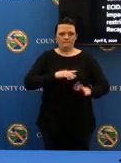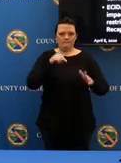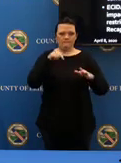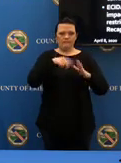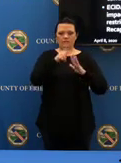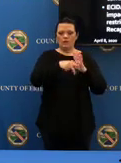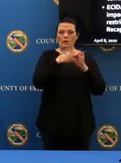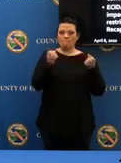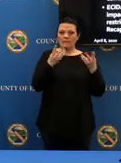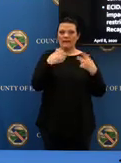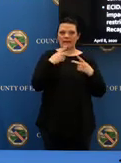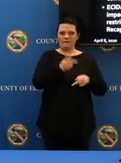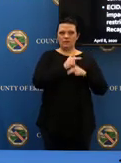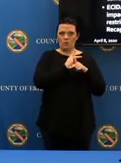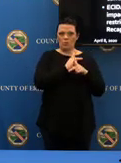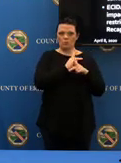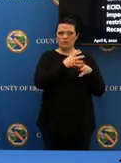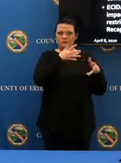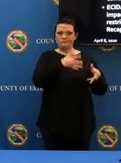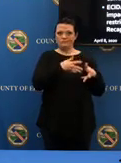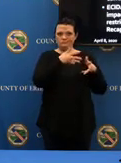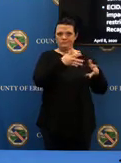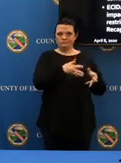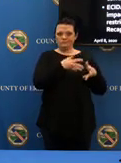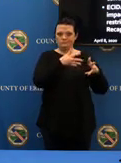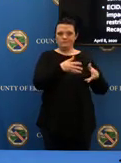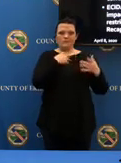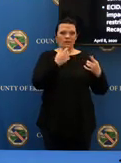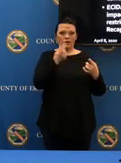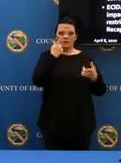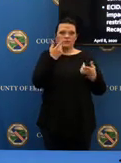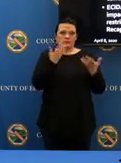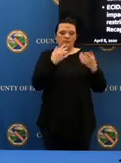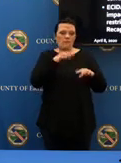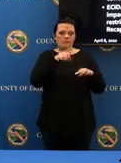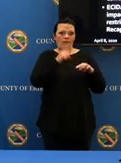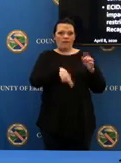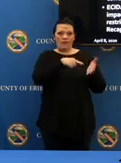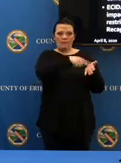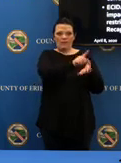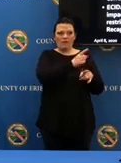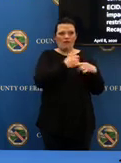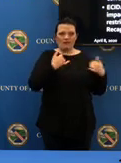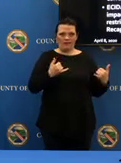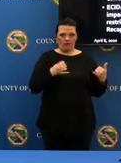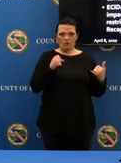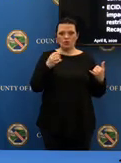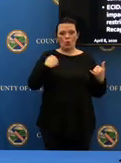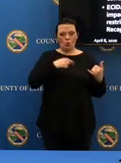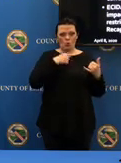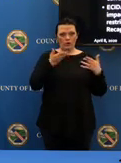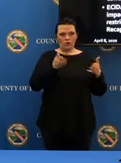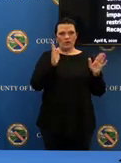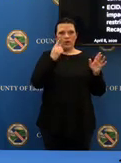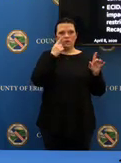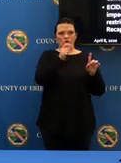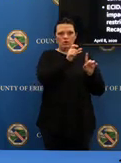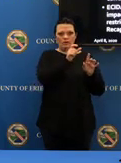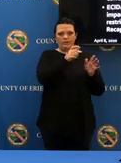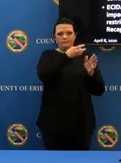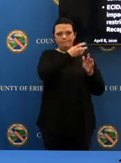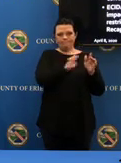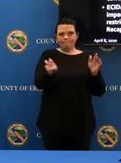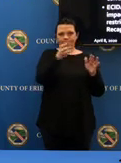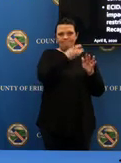have loans that are outstanding. We understand they may not be able to make the payments at this time, so we are allowing for deferred payments or adjusted